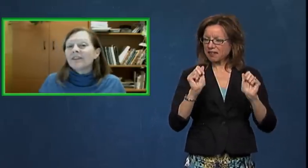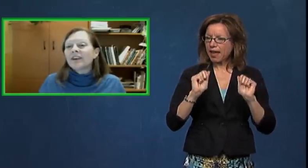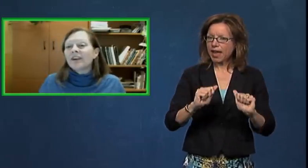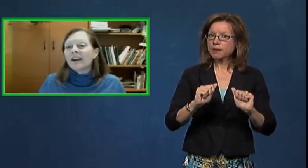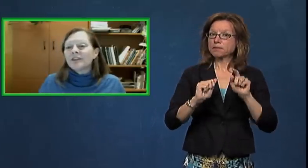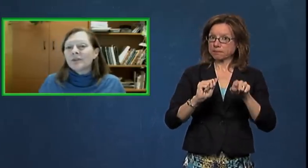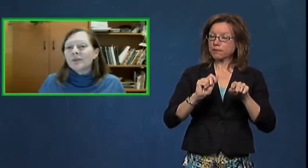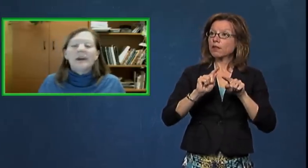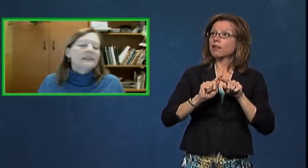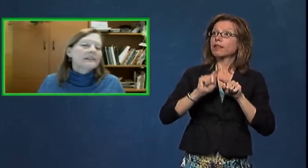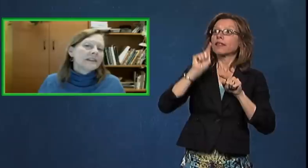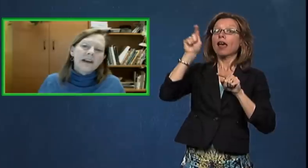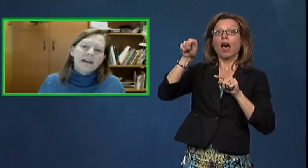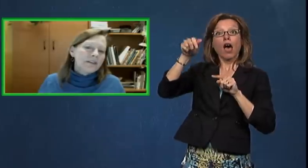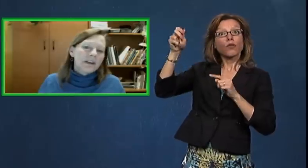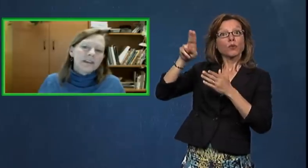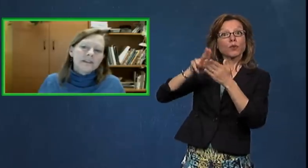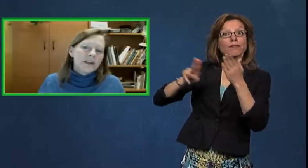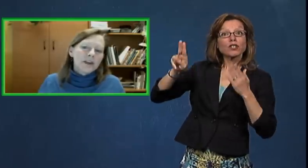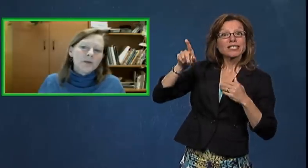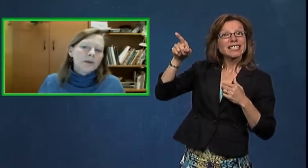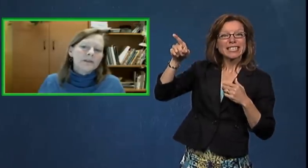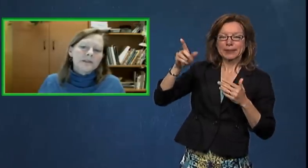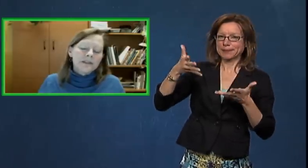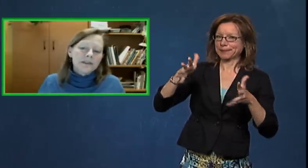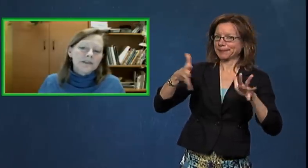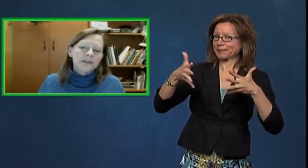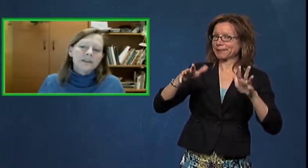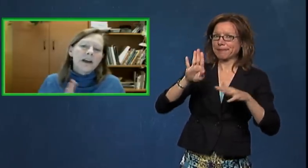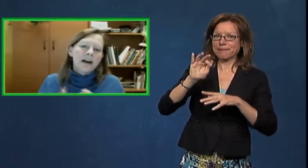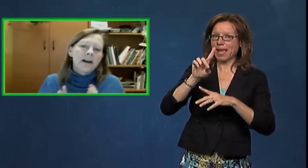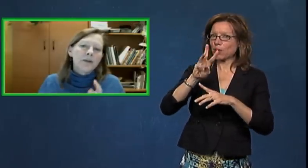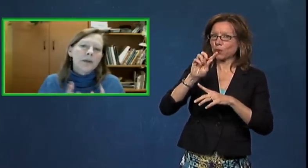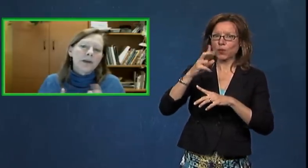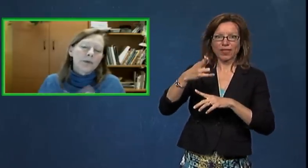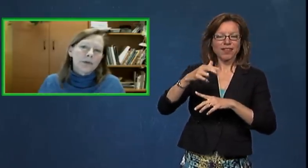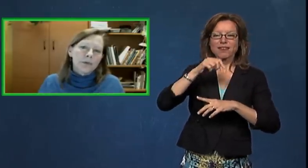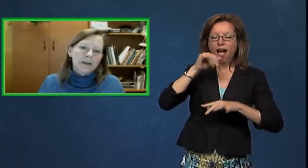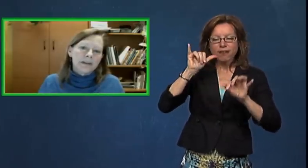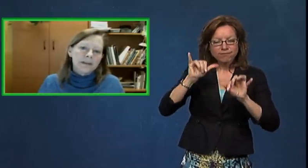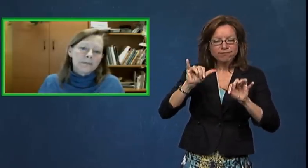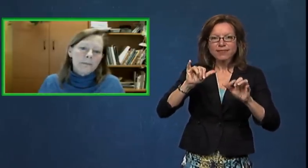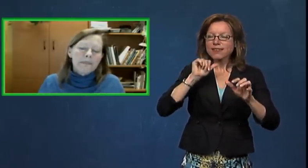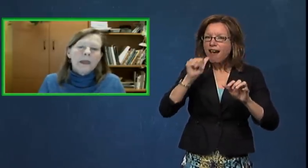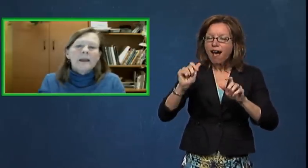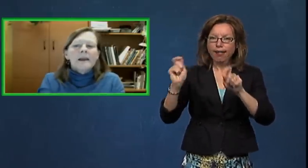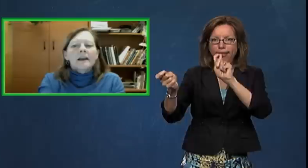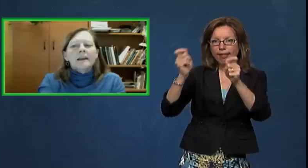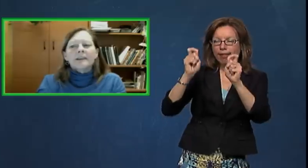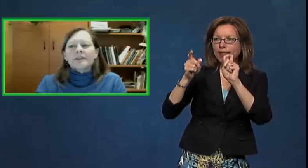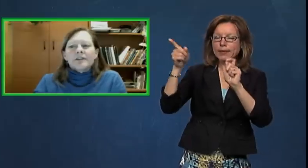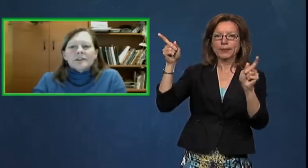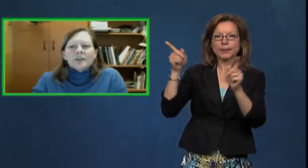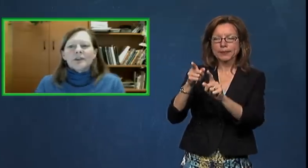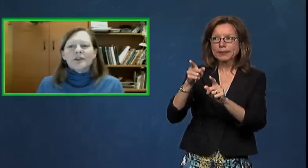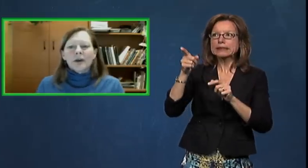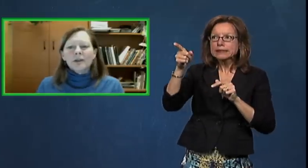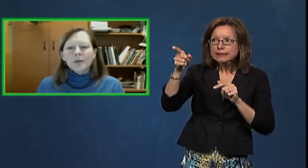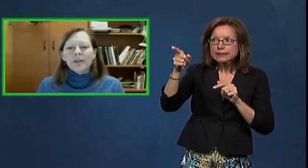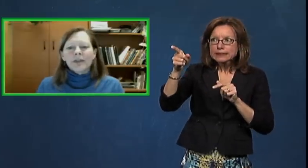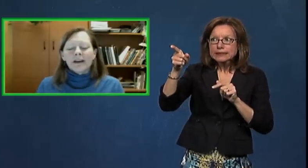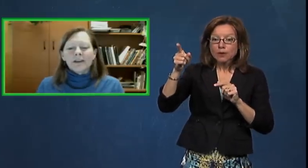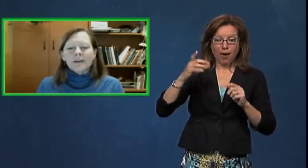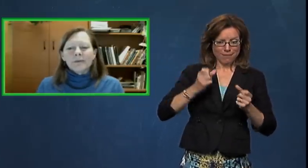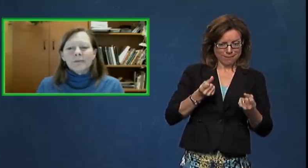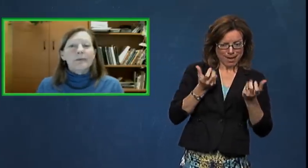provided VRI to did not have that same consistent high bandwidth rate. And so we struggled